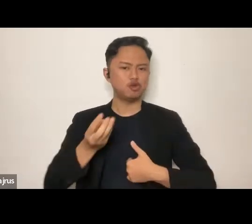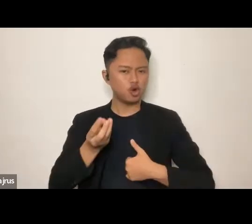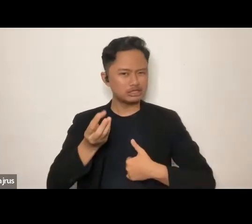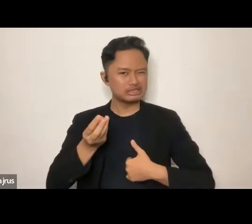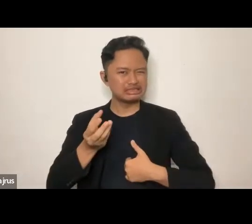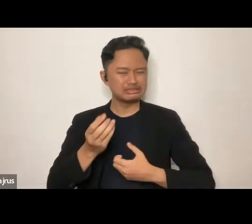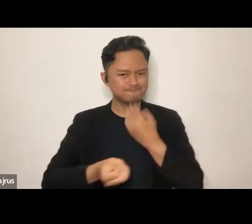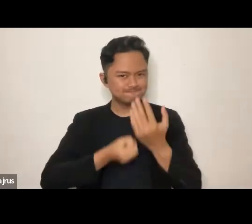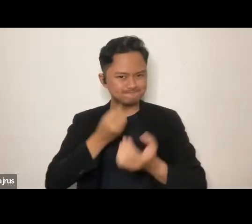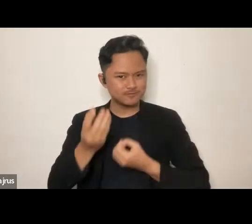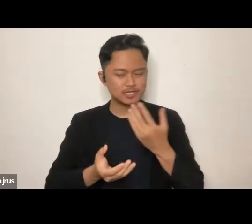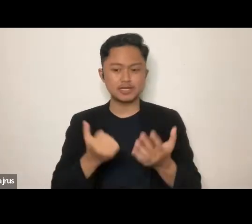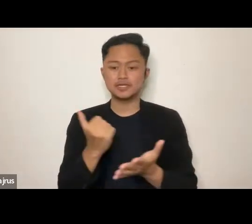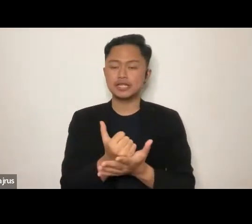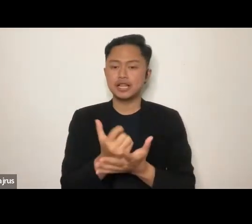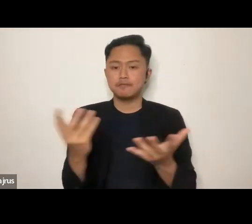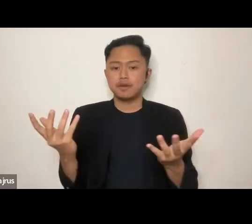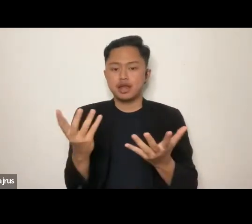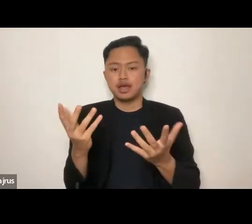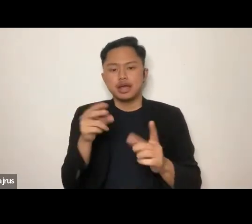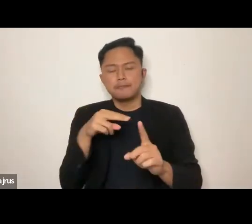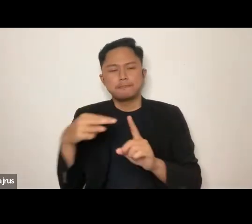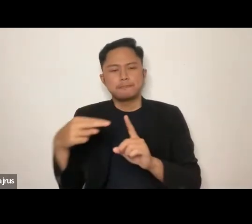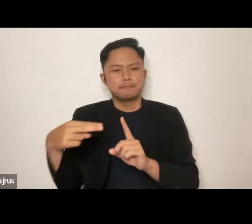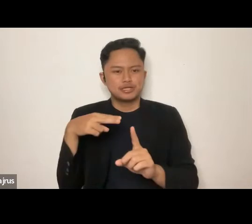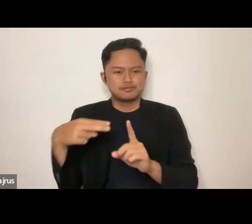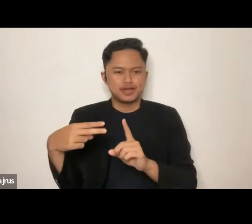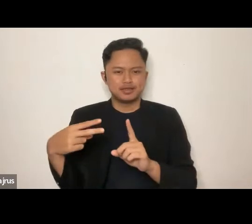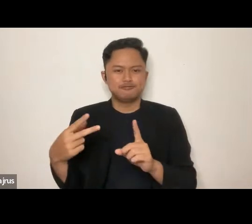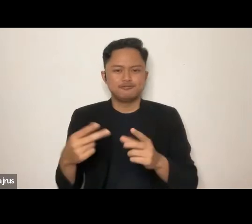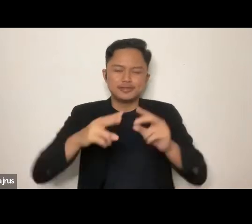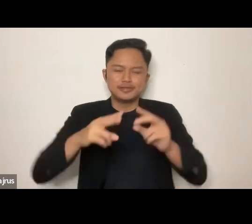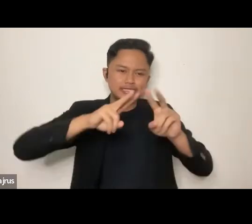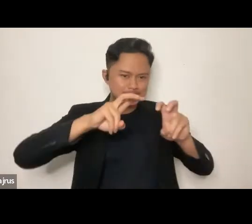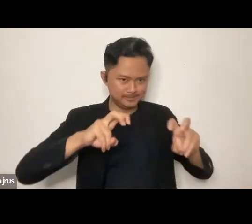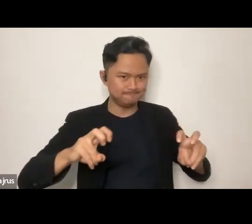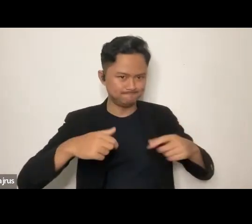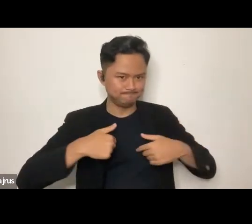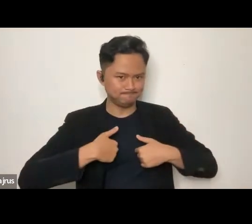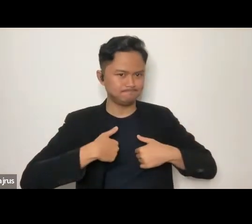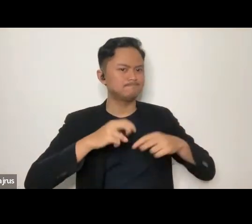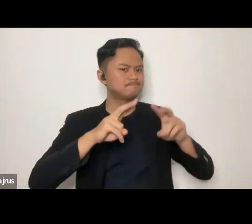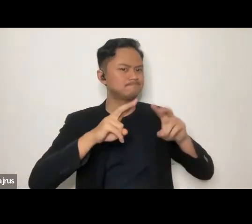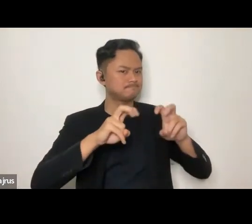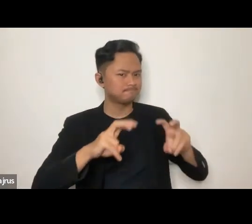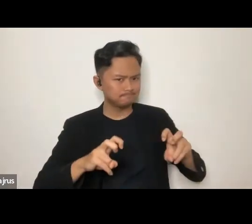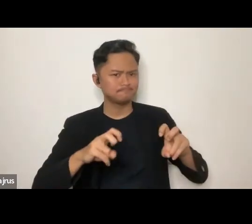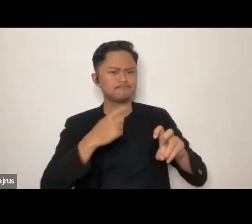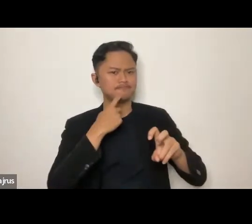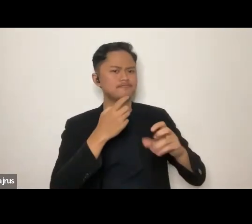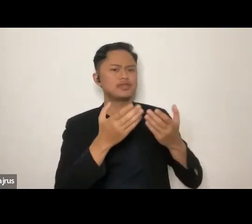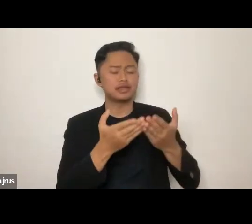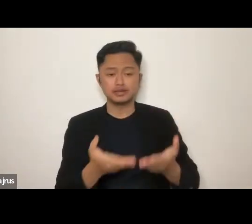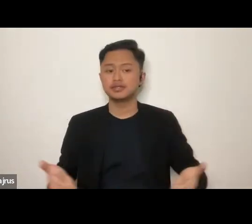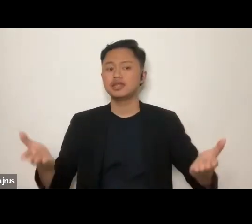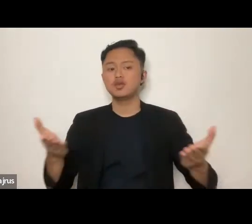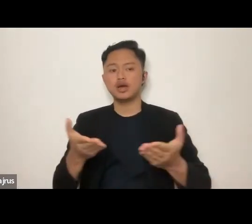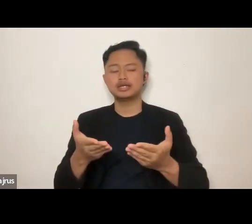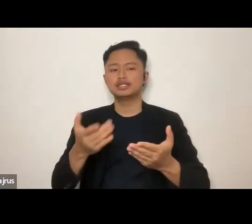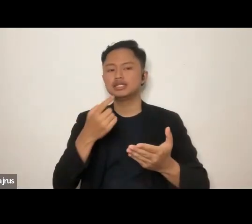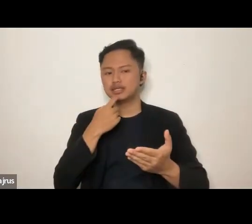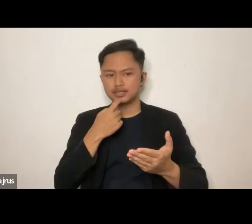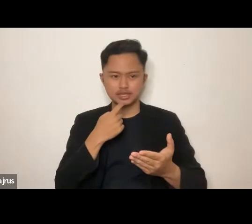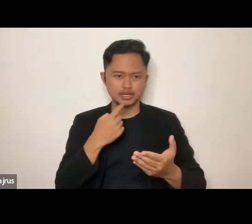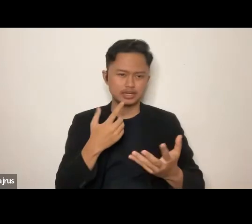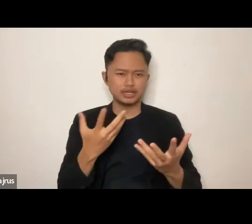far from our research about the situation of fulfillment of the